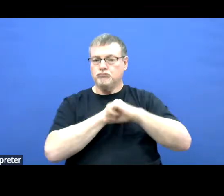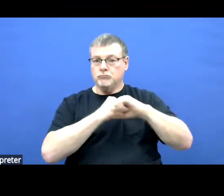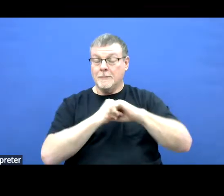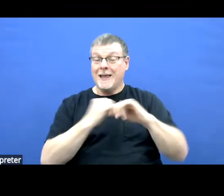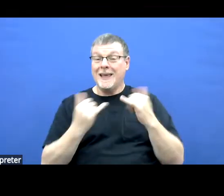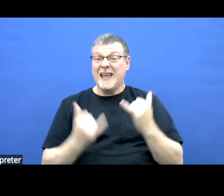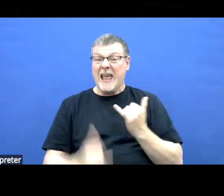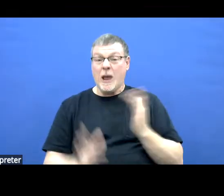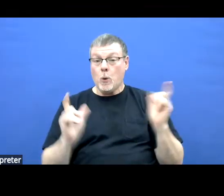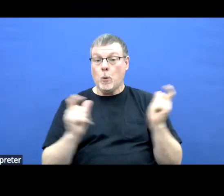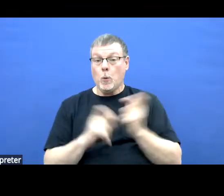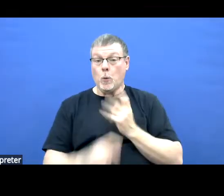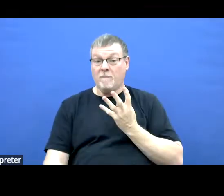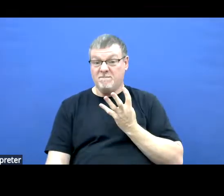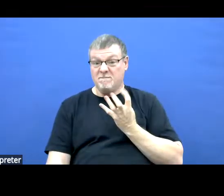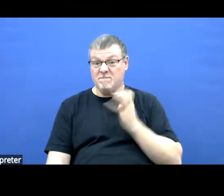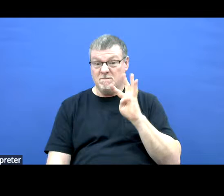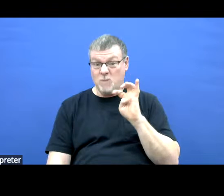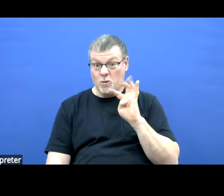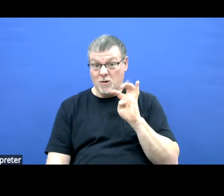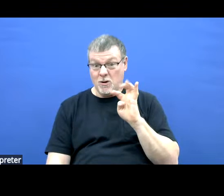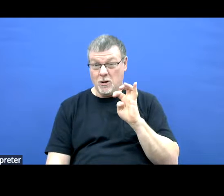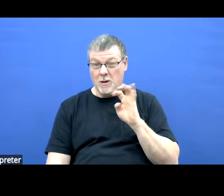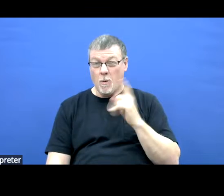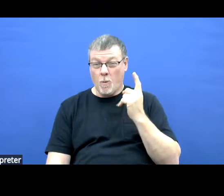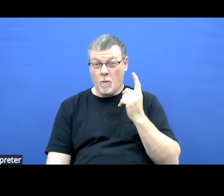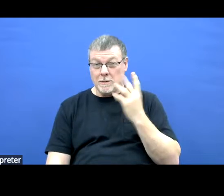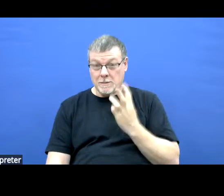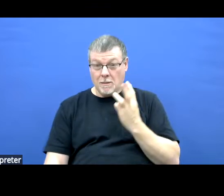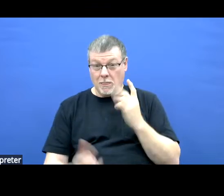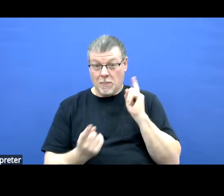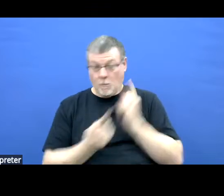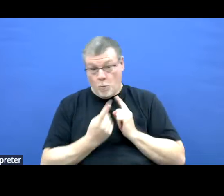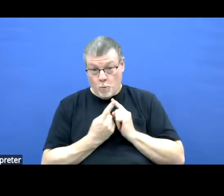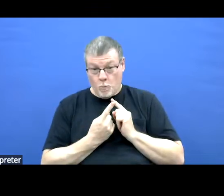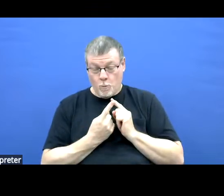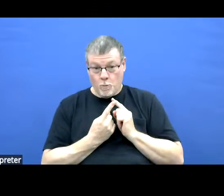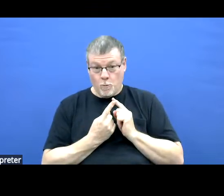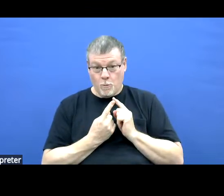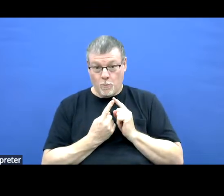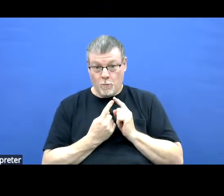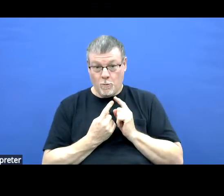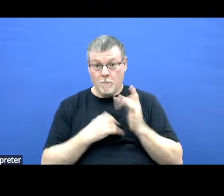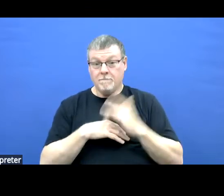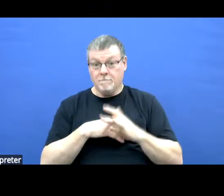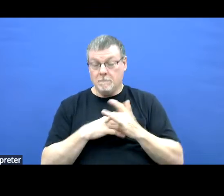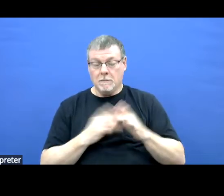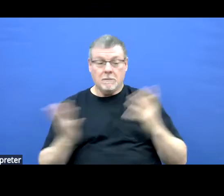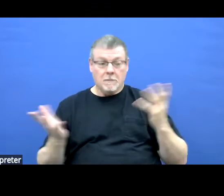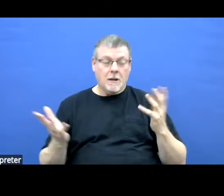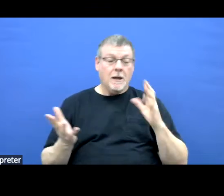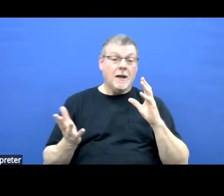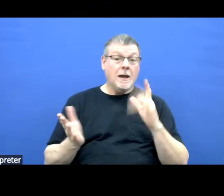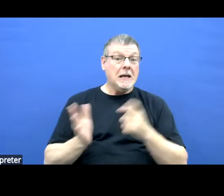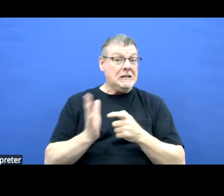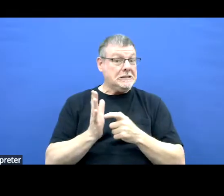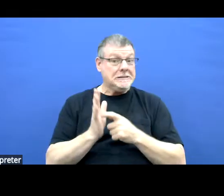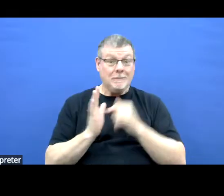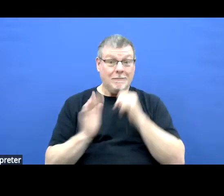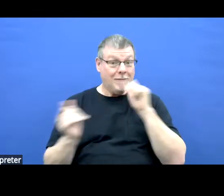it's 400. So that's 1/6 of the available supply. The demand hasn't